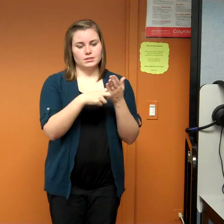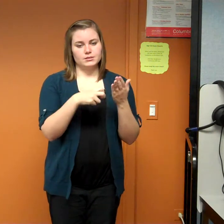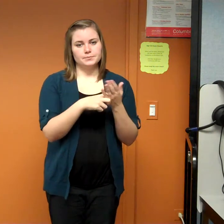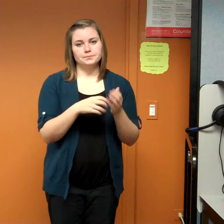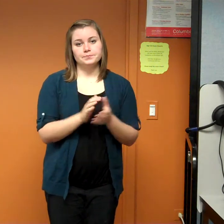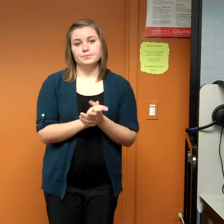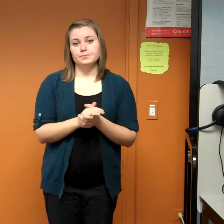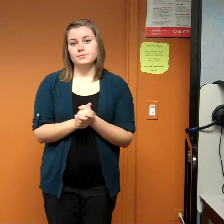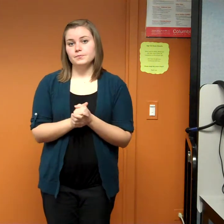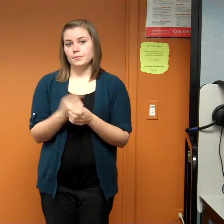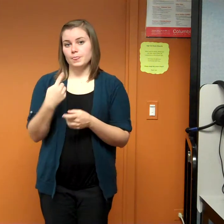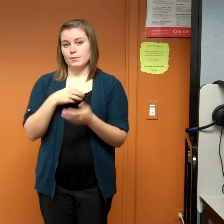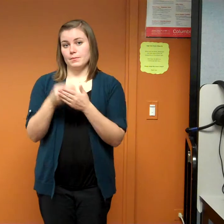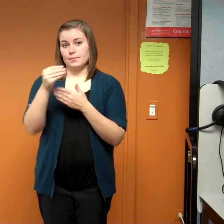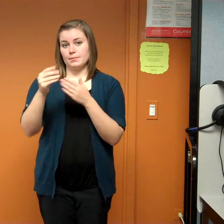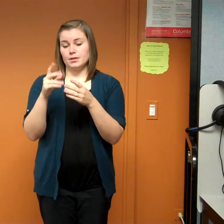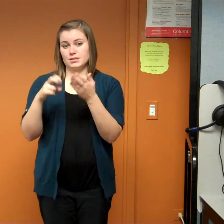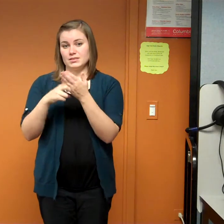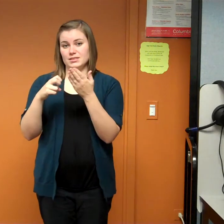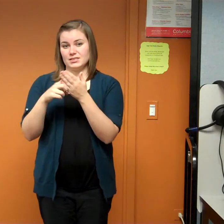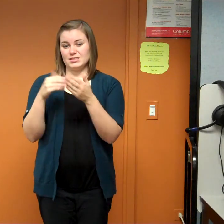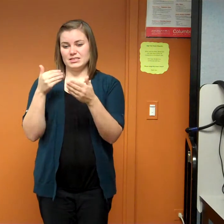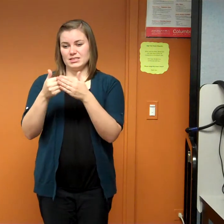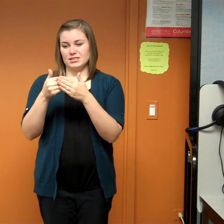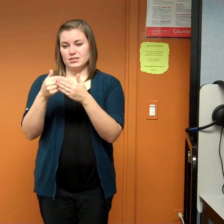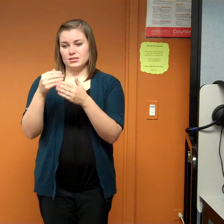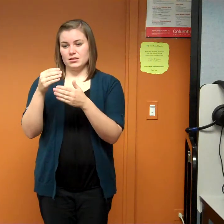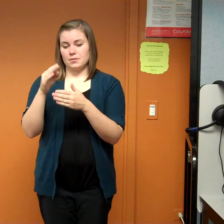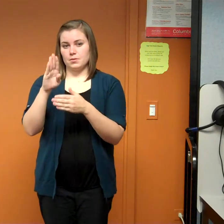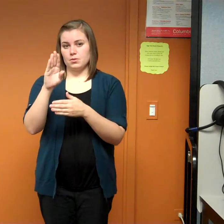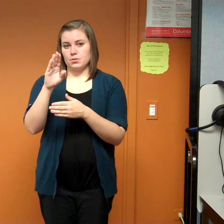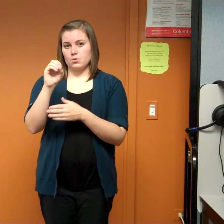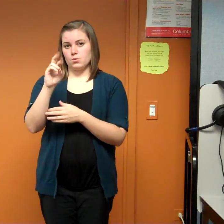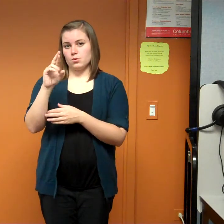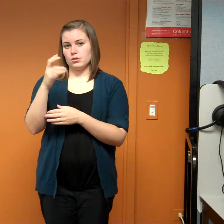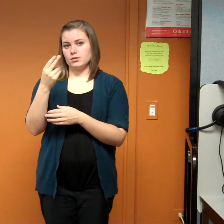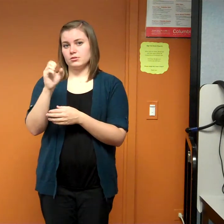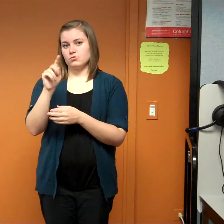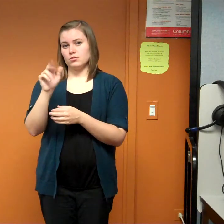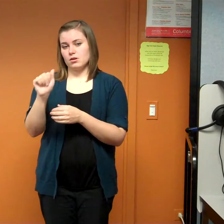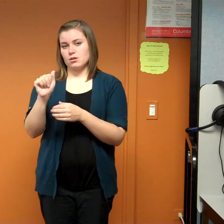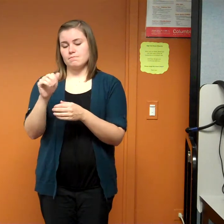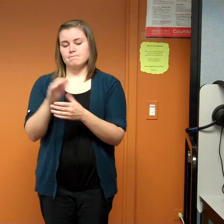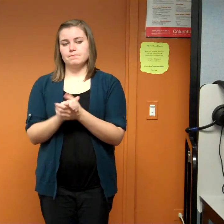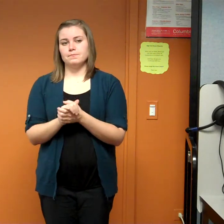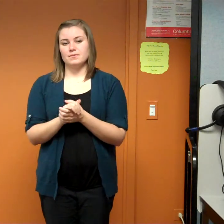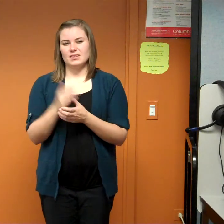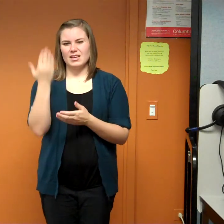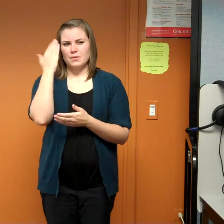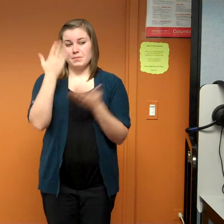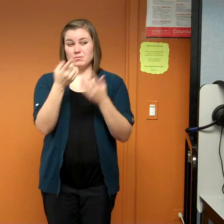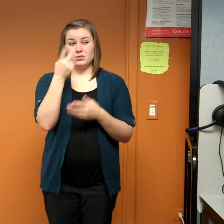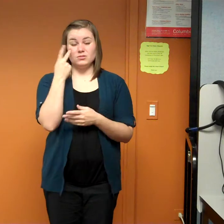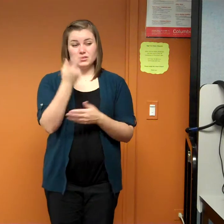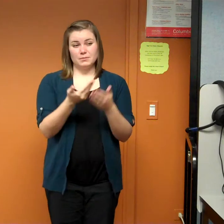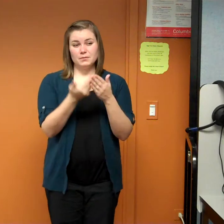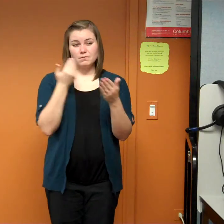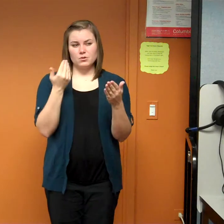So in the opening scene, I don't know if you know the show or not, all the animals come down during Circle of Life through